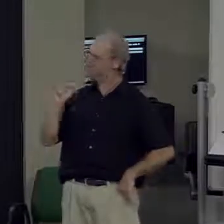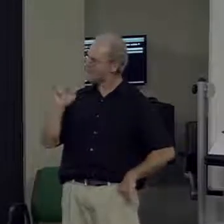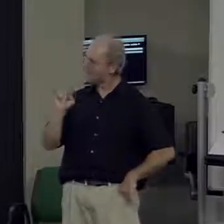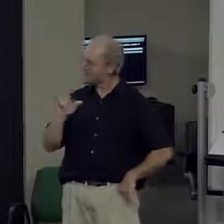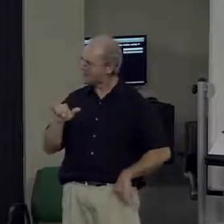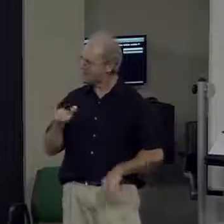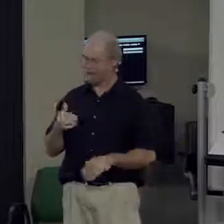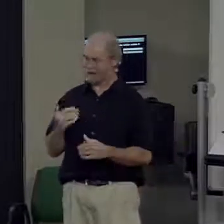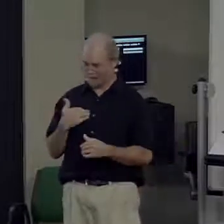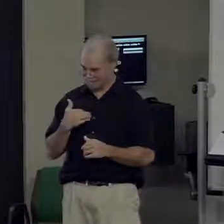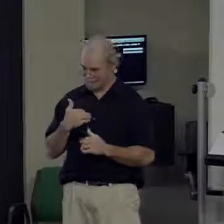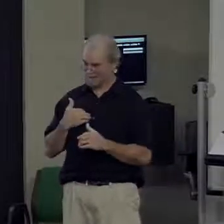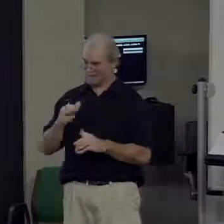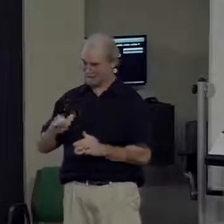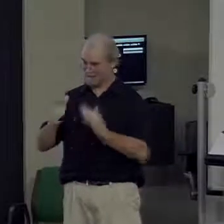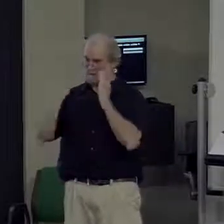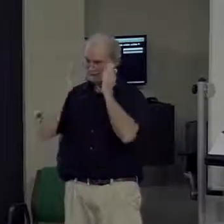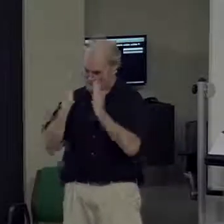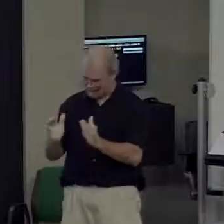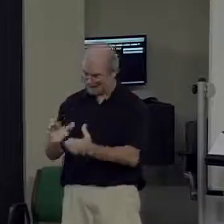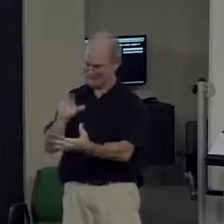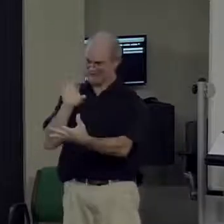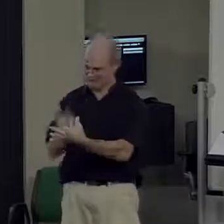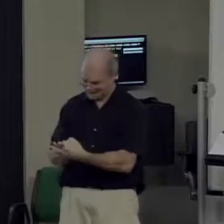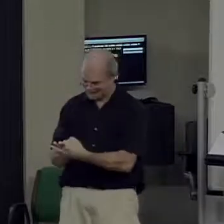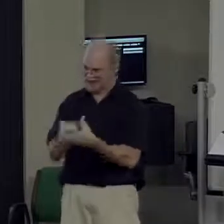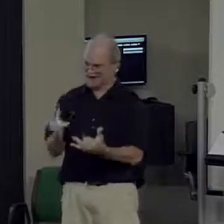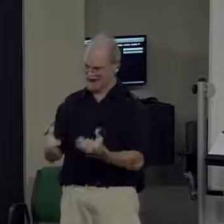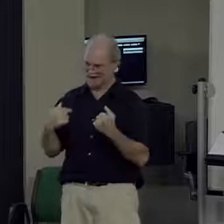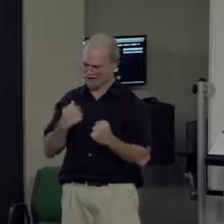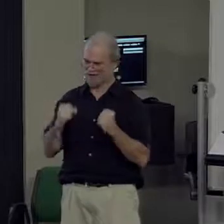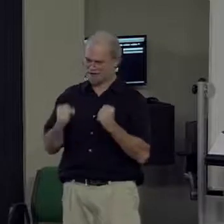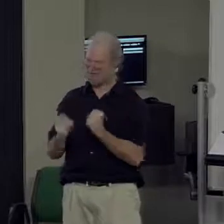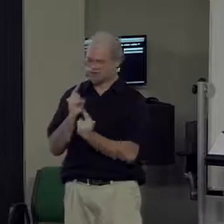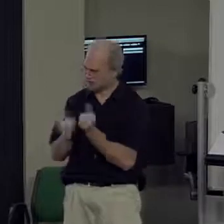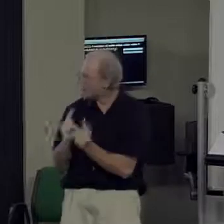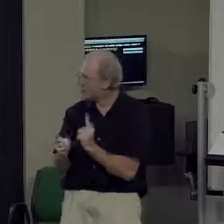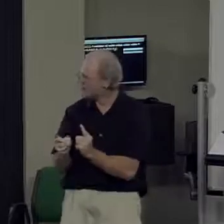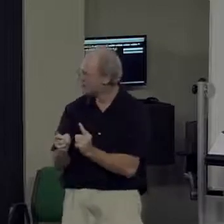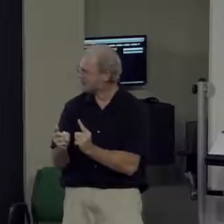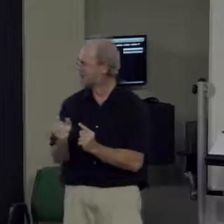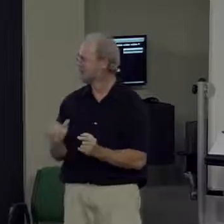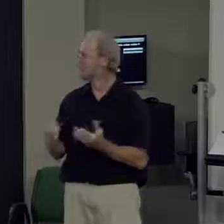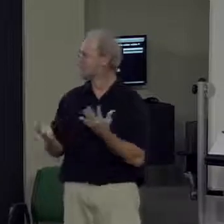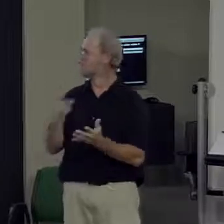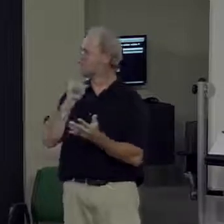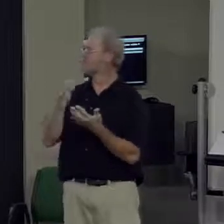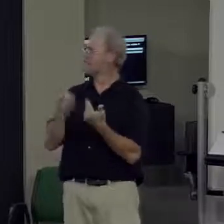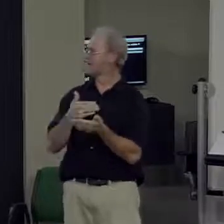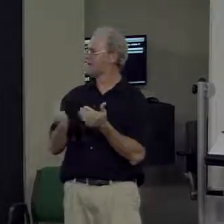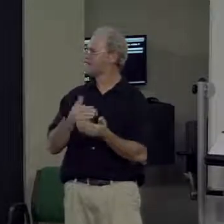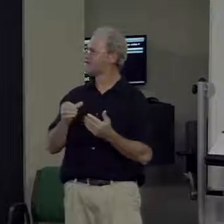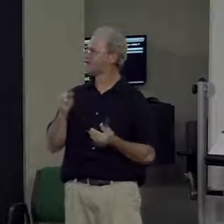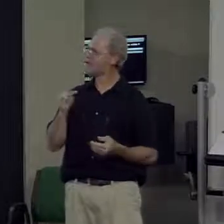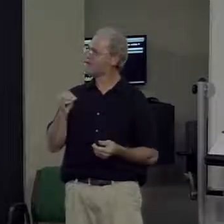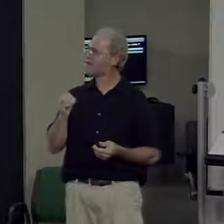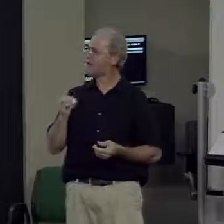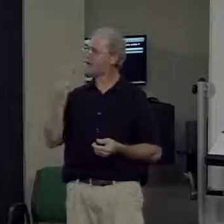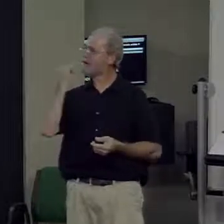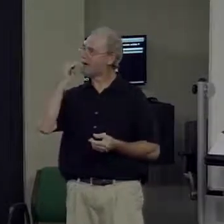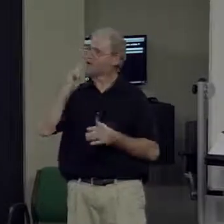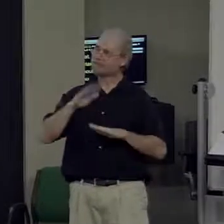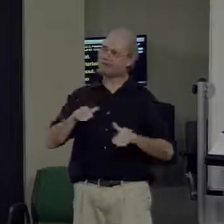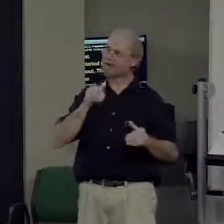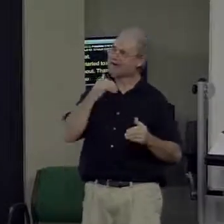about that and the quality that you mentioned. Once you have the child's attention and you've made that connection with them through eye contact, then you can start the